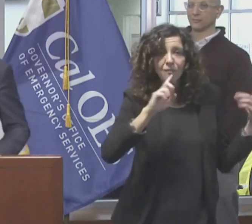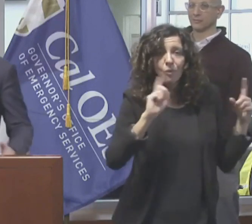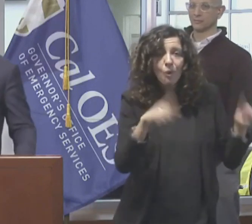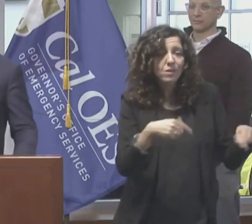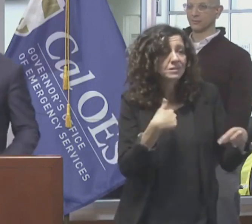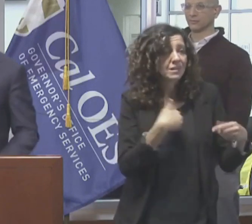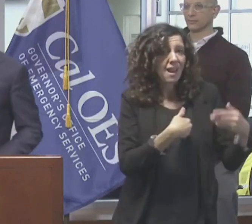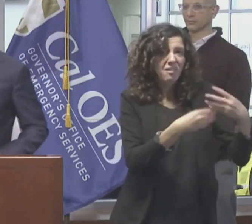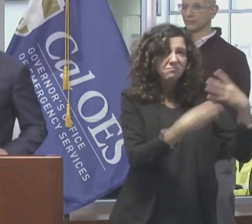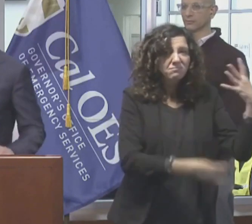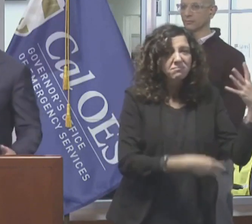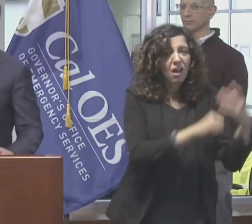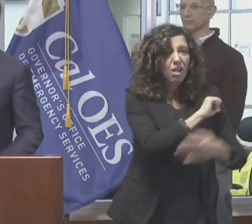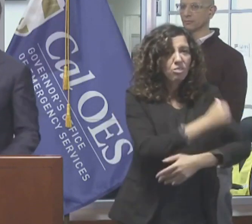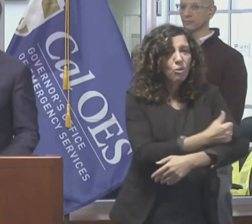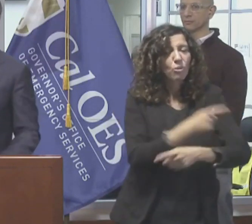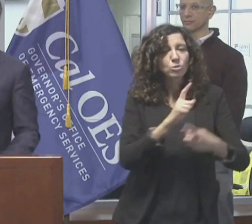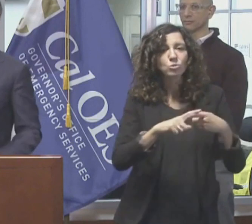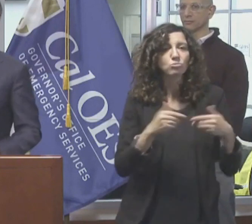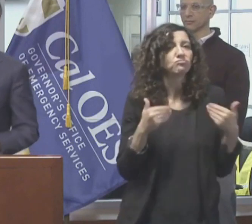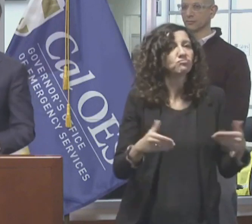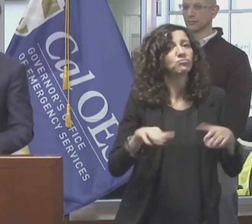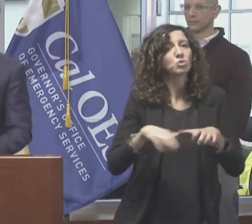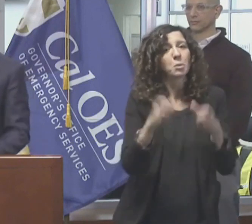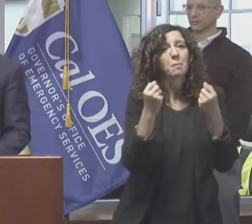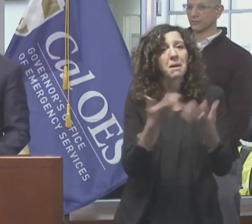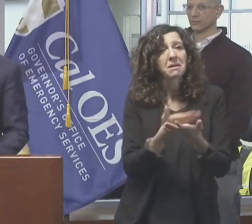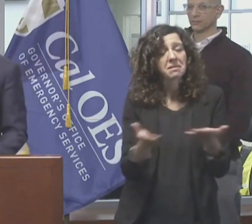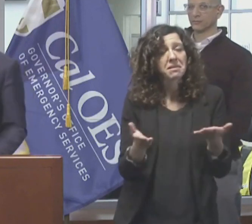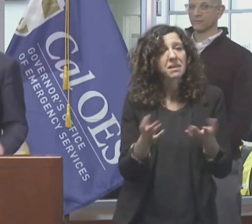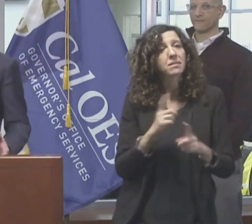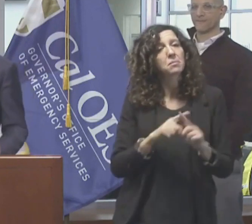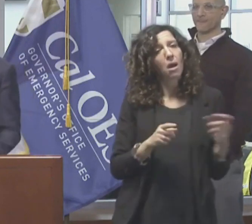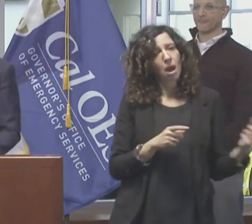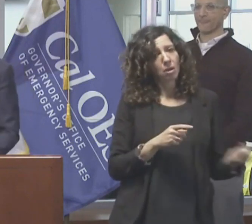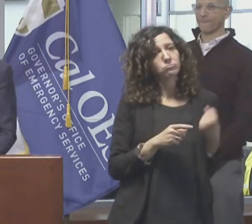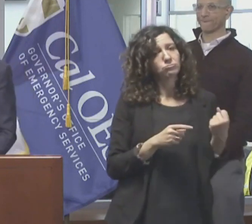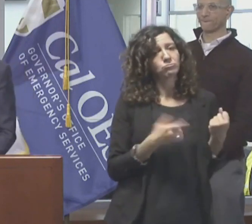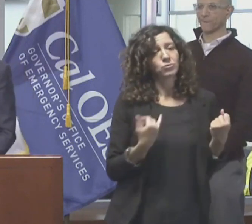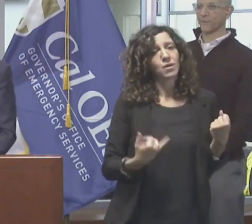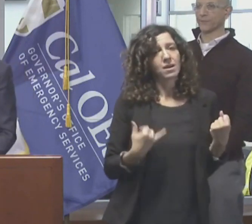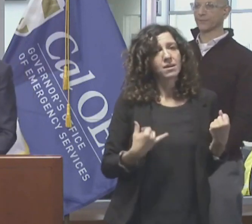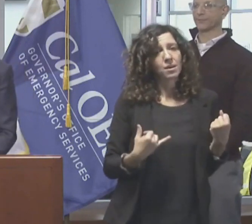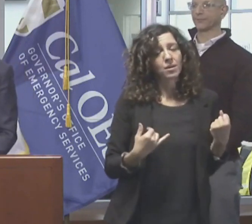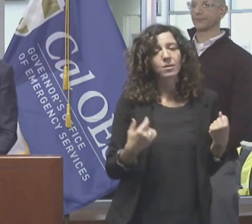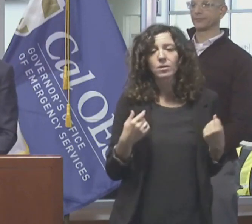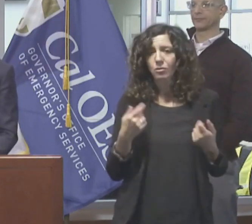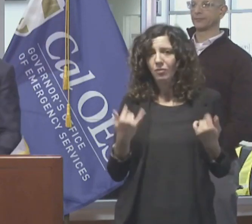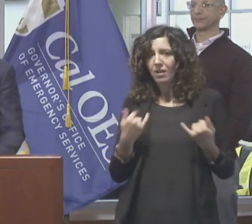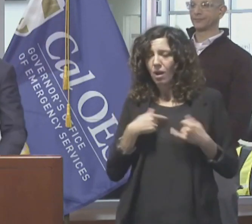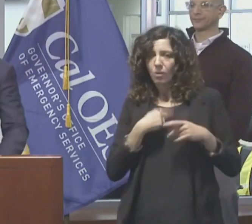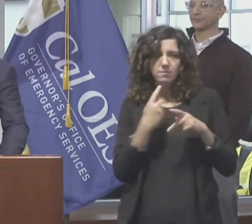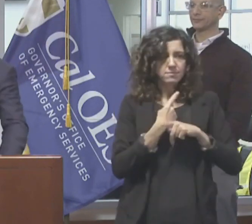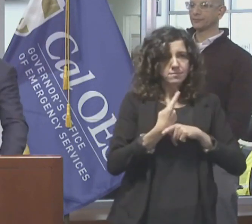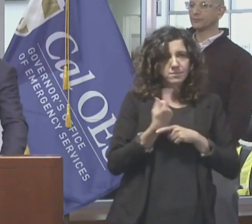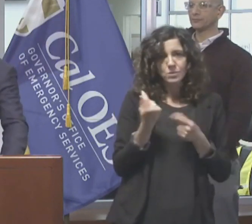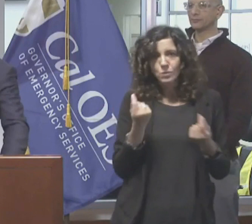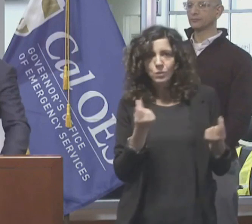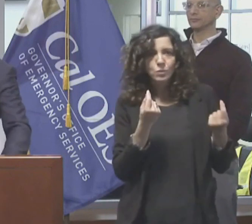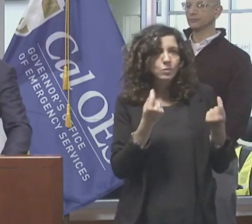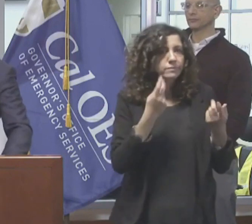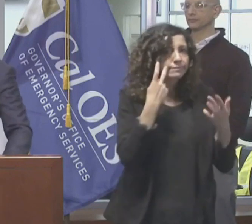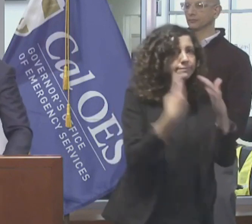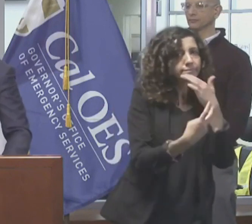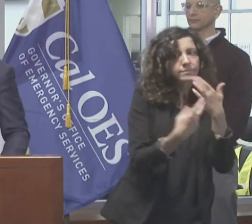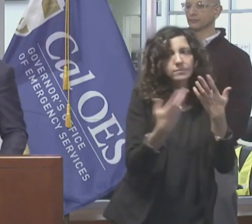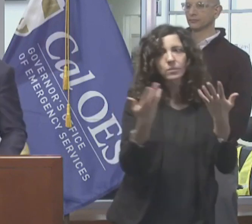have the capacity to pull a lot of things and bring them to the fore in real time. We're running those scenarios, but no, we're guided